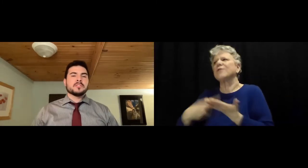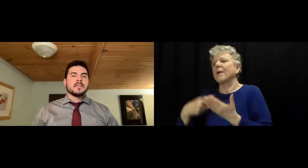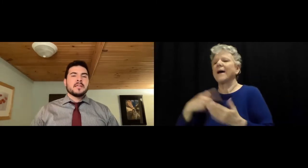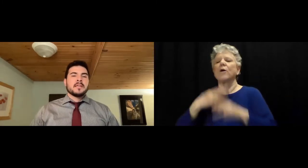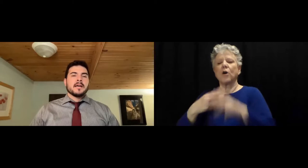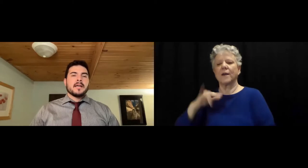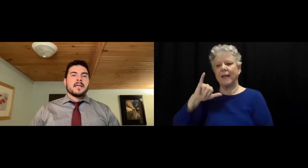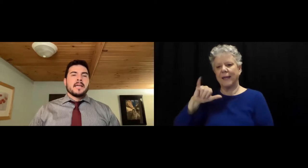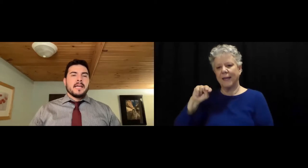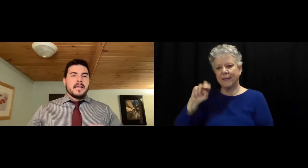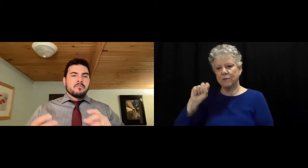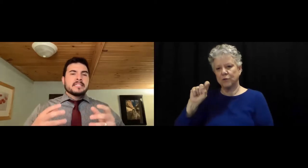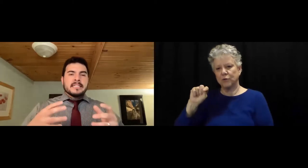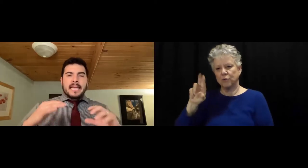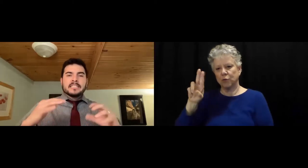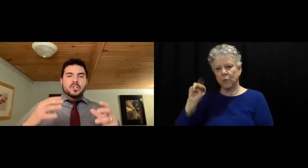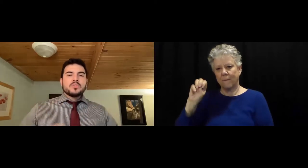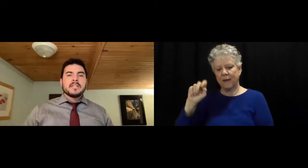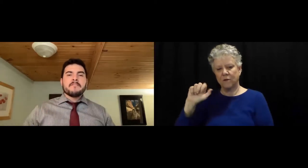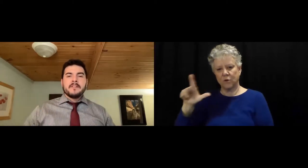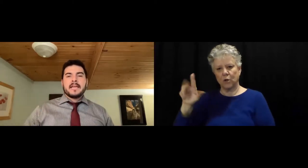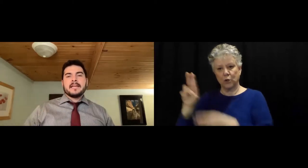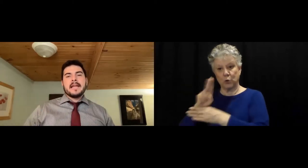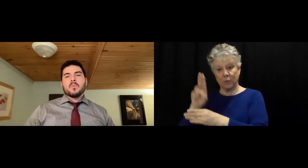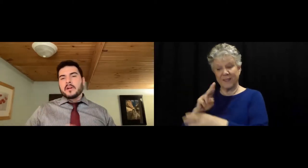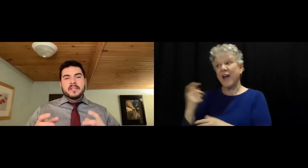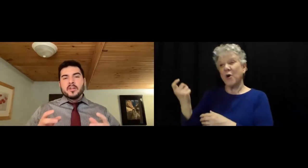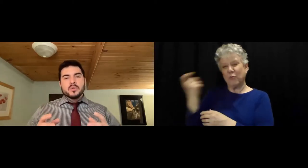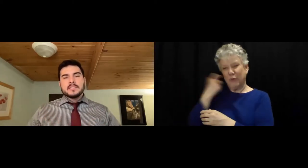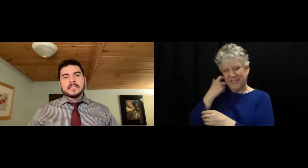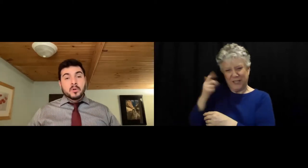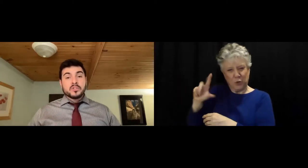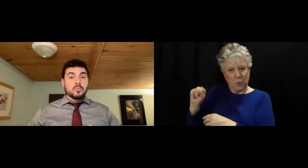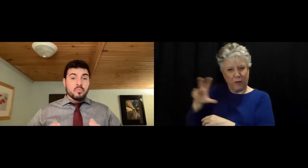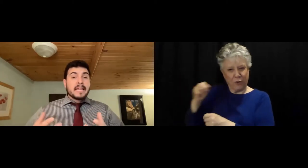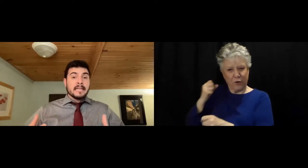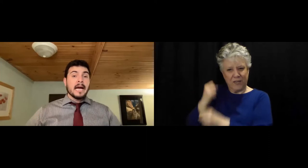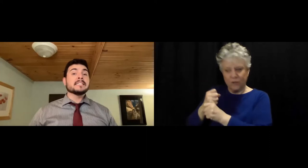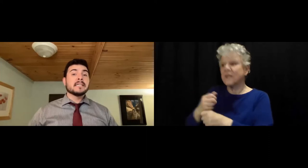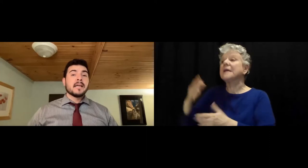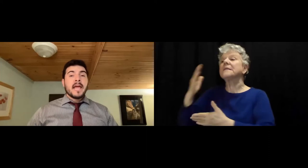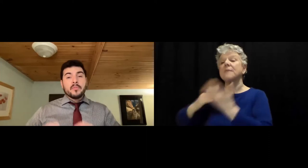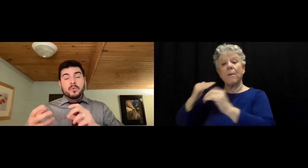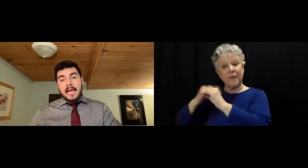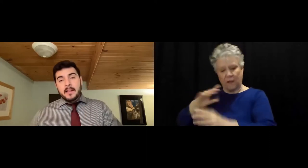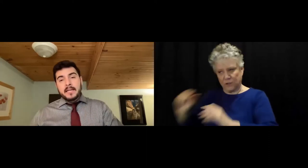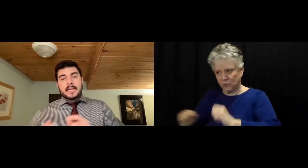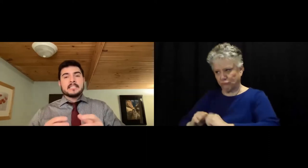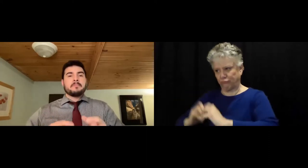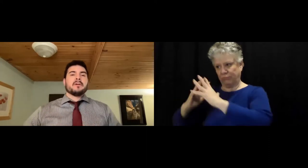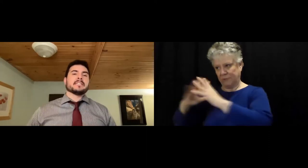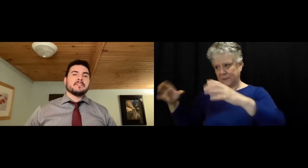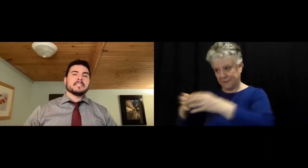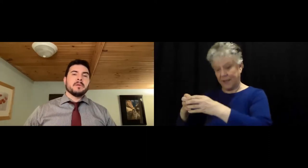use. In recent decades, a loosely affiliated network of theologians has emerged who recognize how the reality